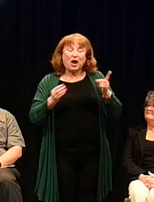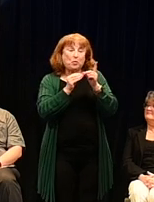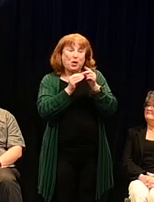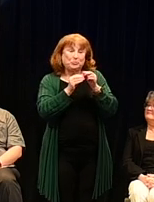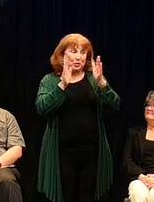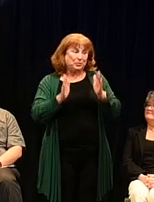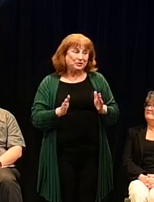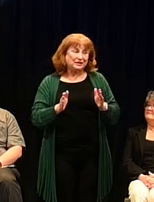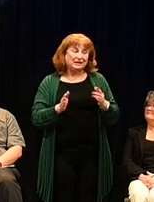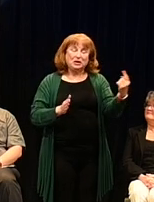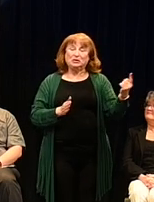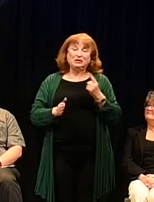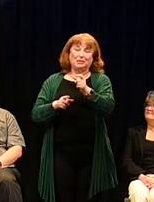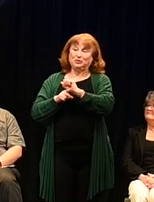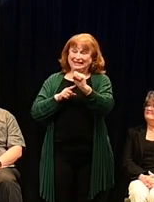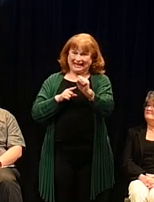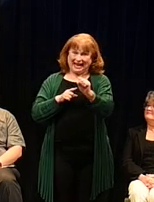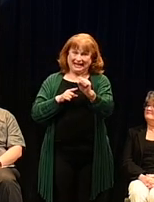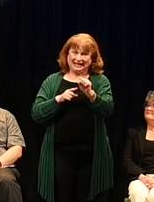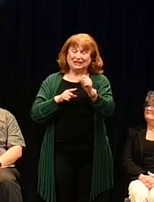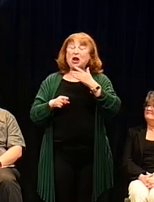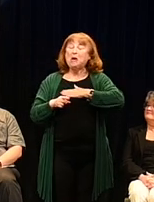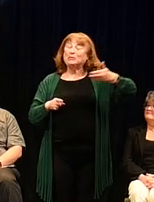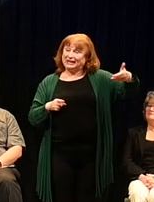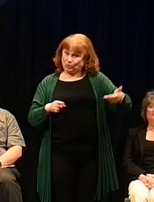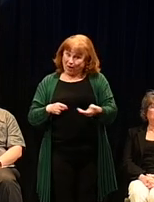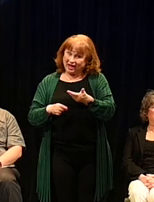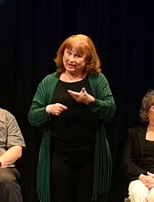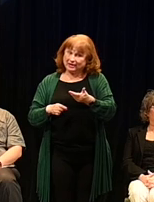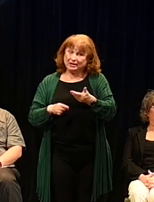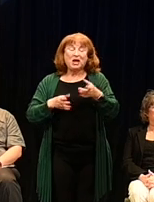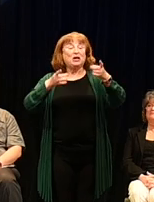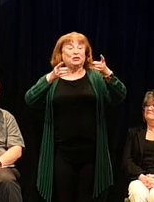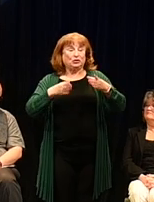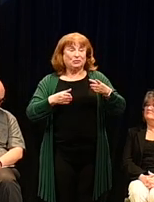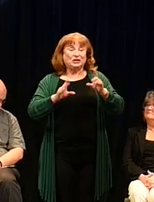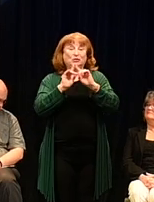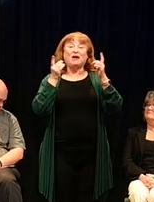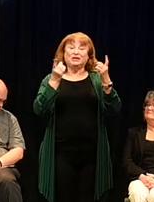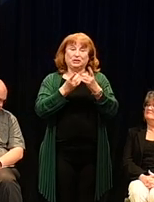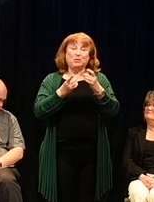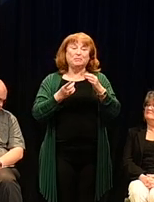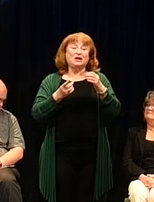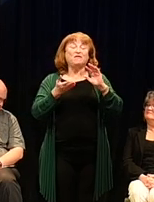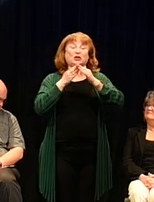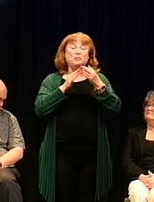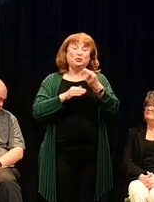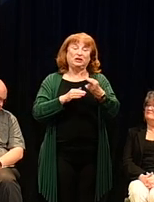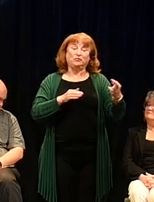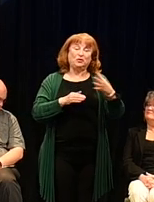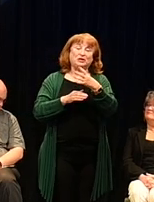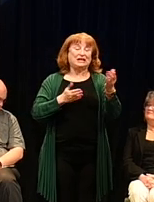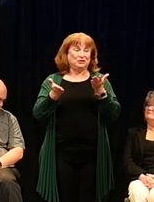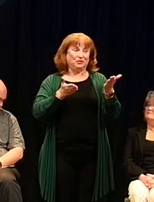more person up to the stage. Please welcome the Director of the Department of Community Resources